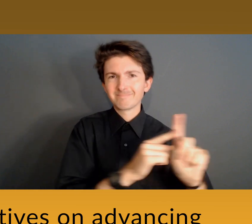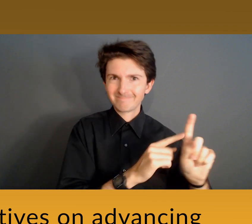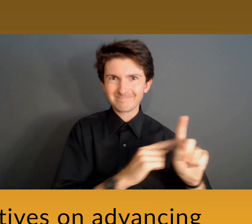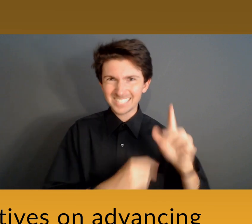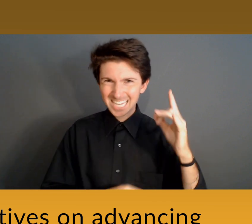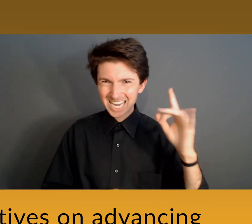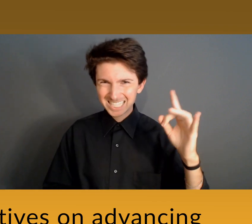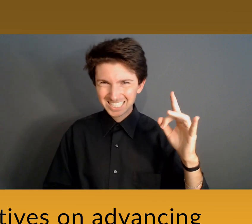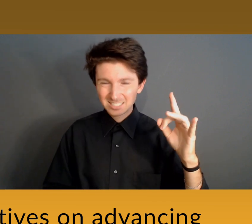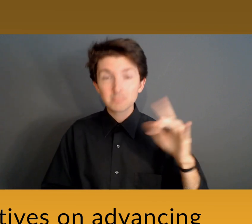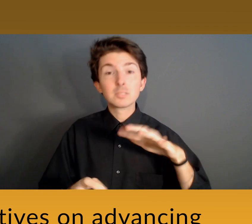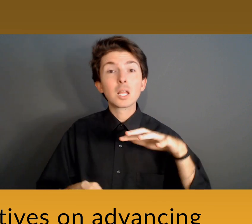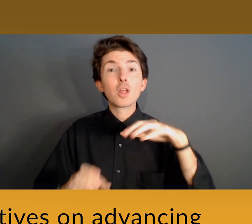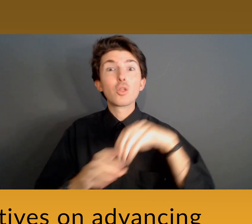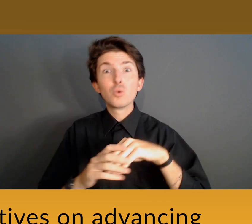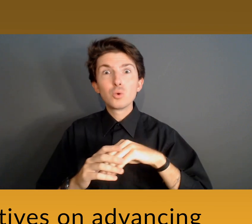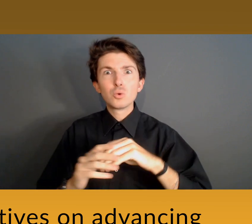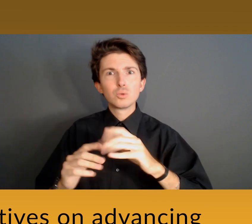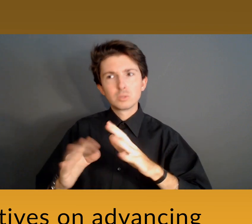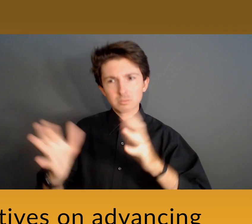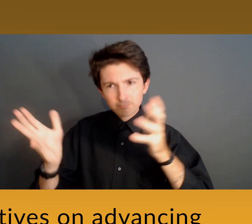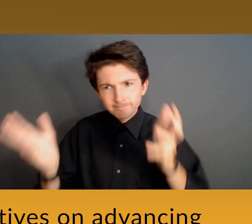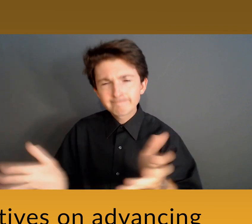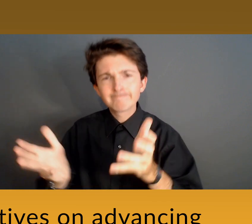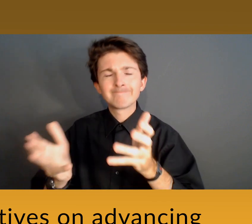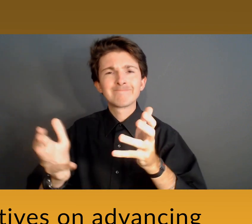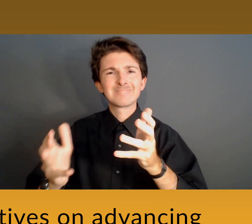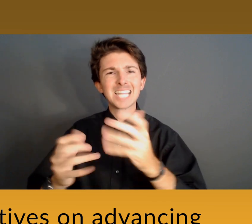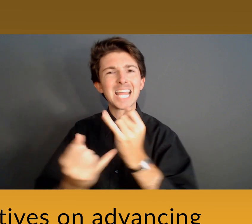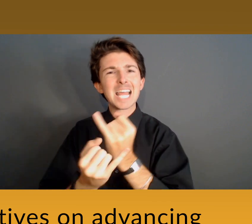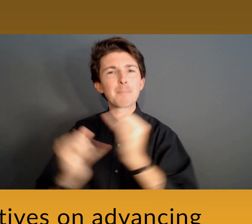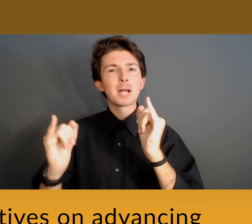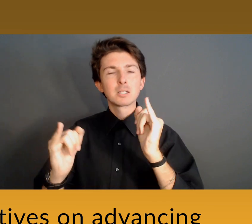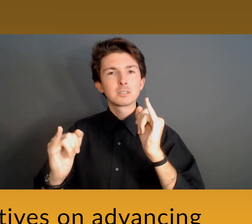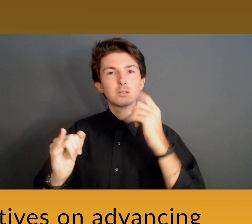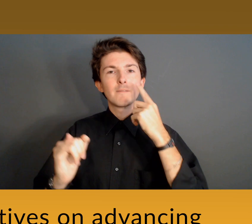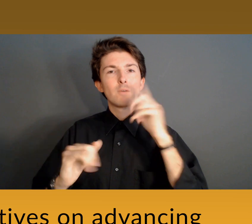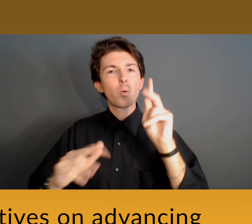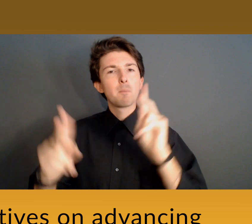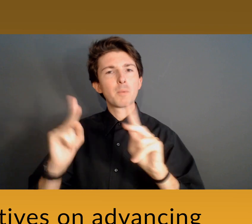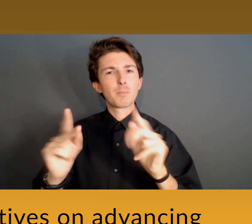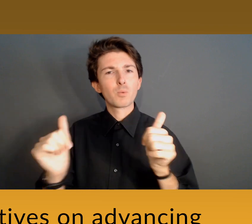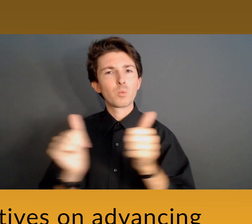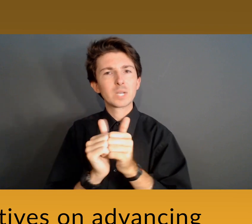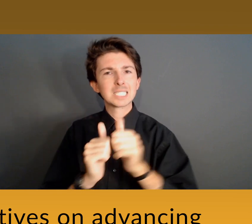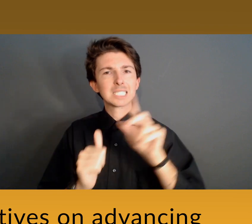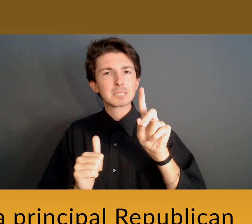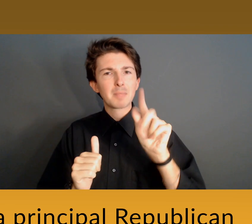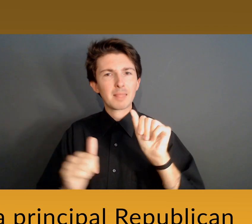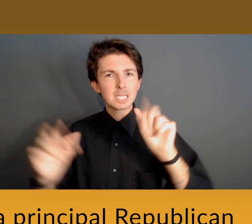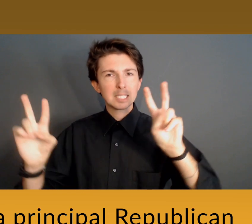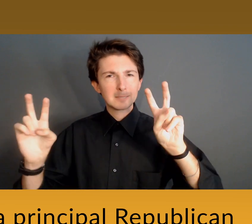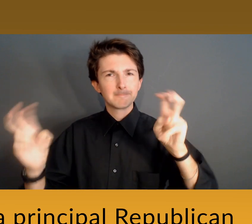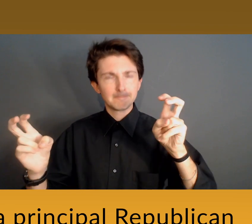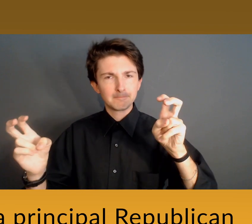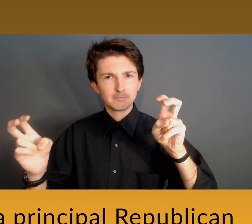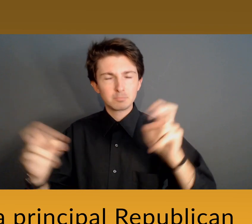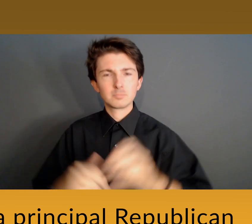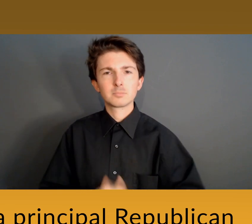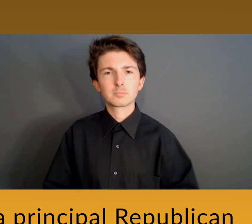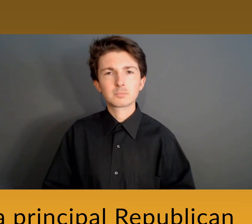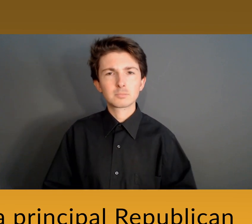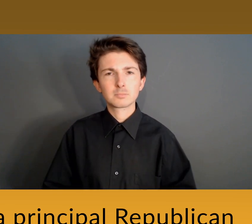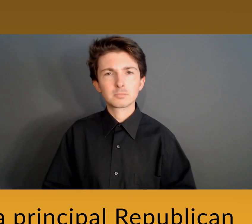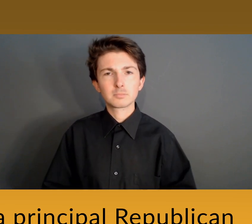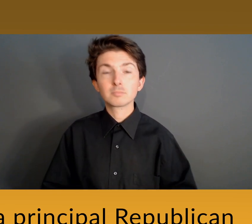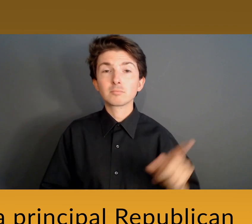many initiatives on advancing independence for people with disabilities. In addition